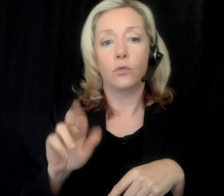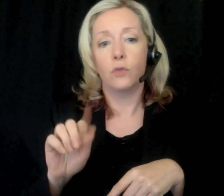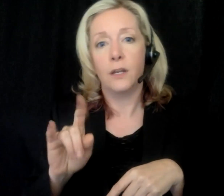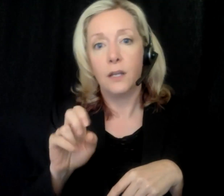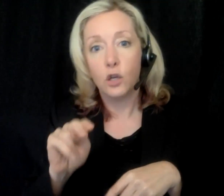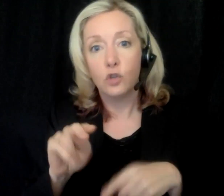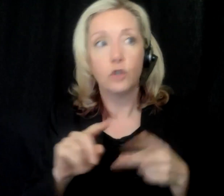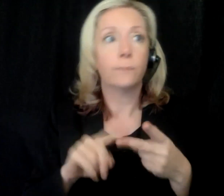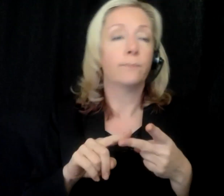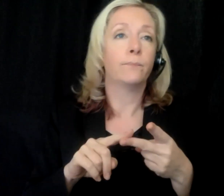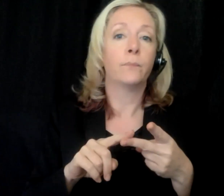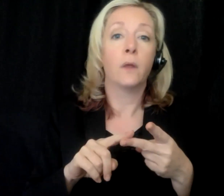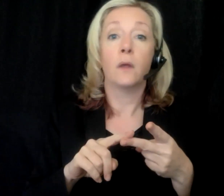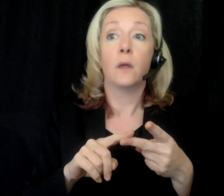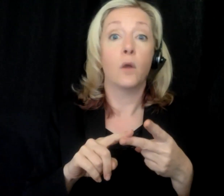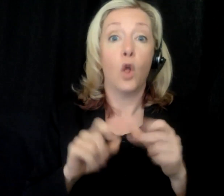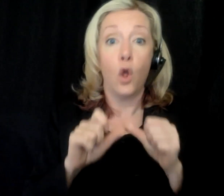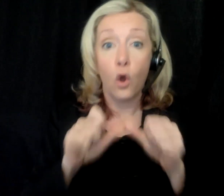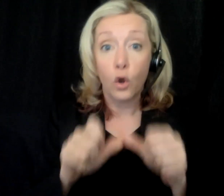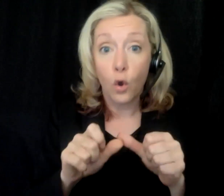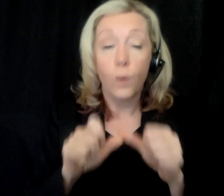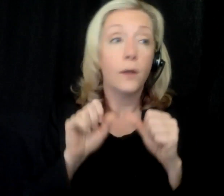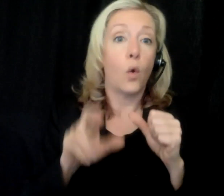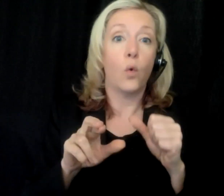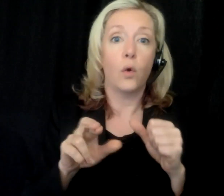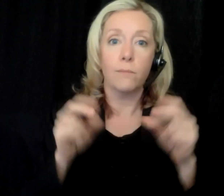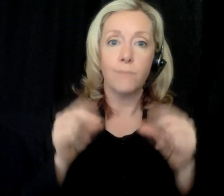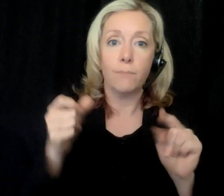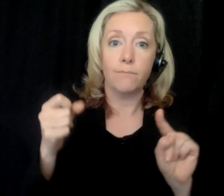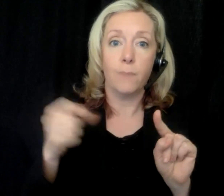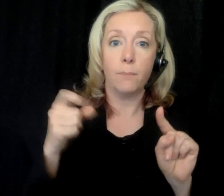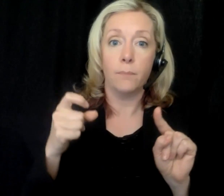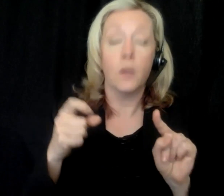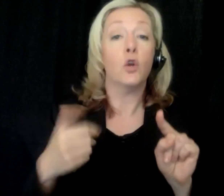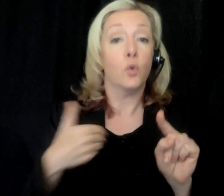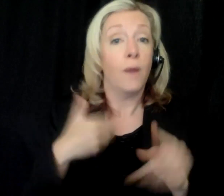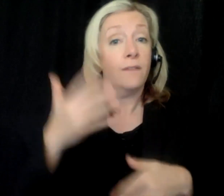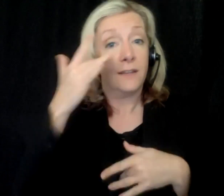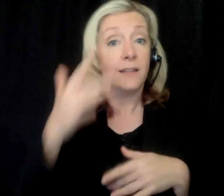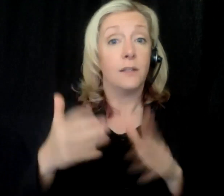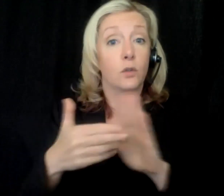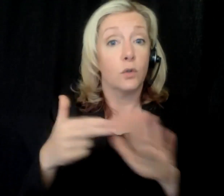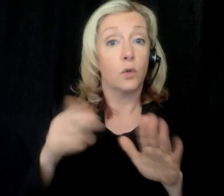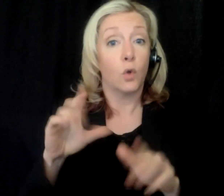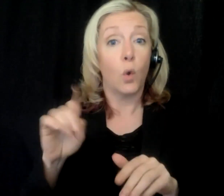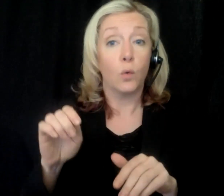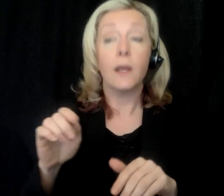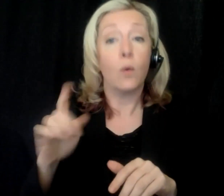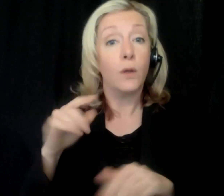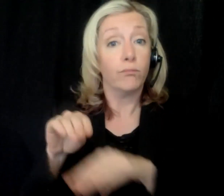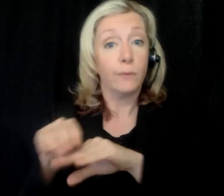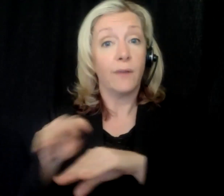of exposure, whether it's rapid onset or chronic, you then have a disease code. And we are telling people to use these